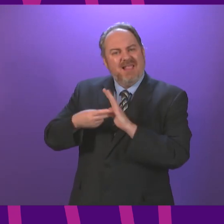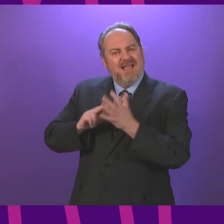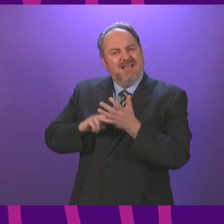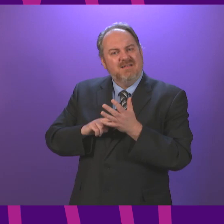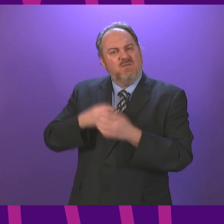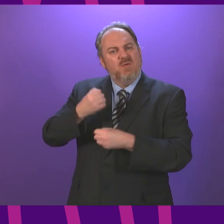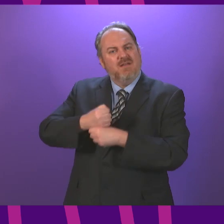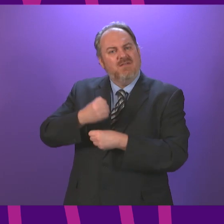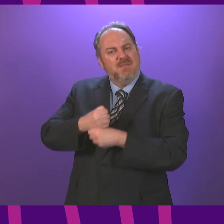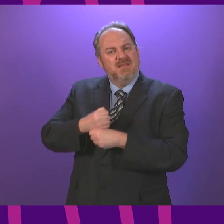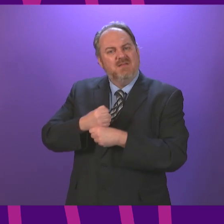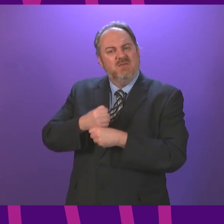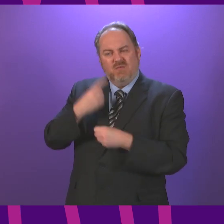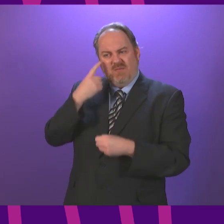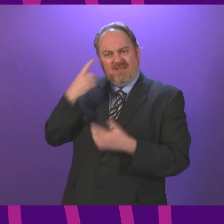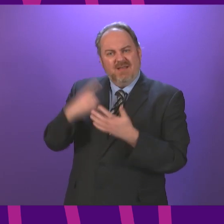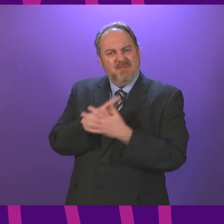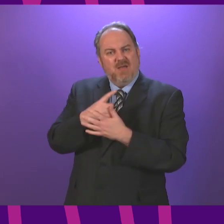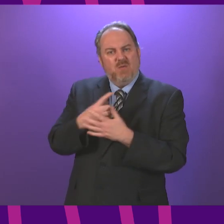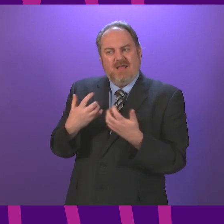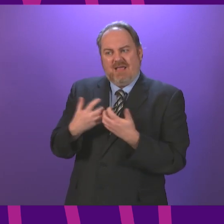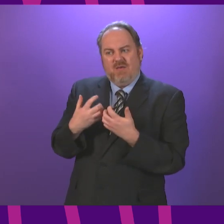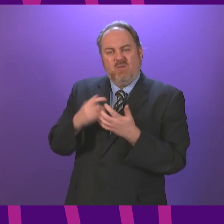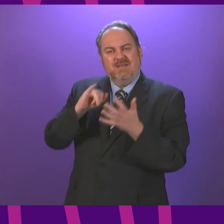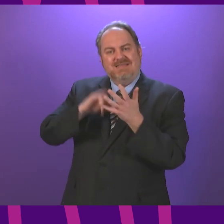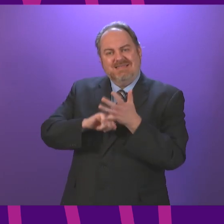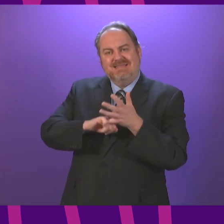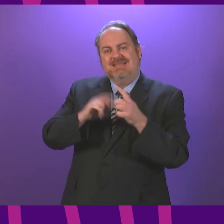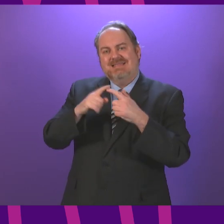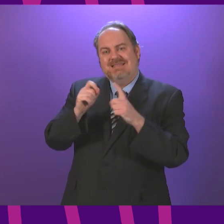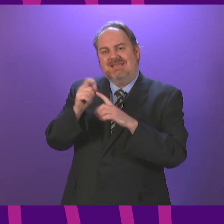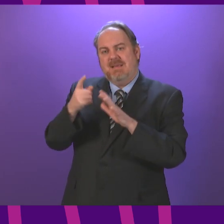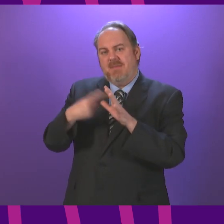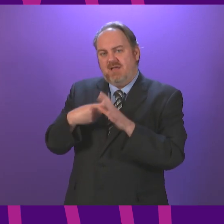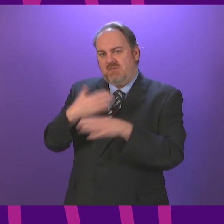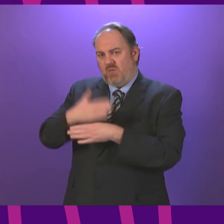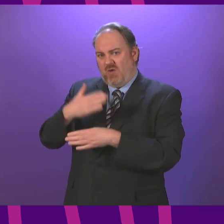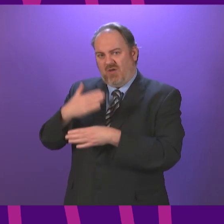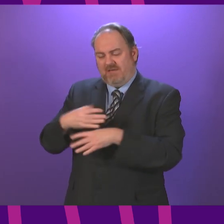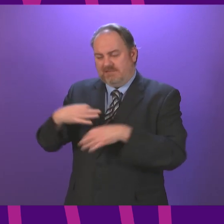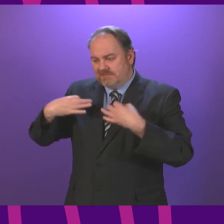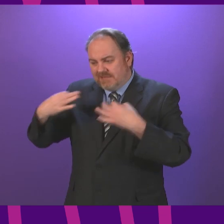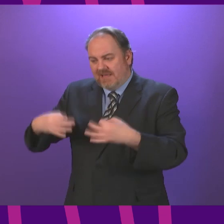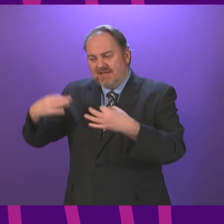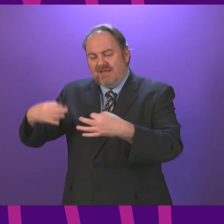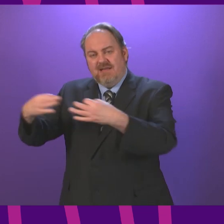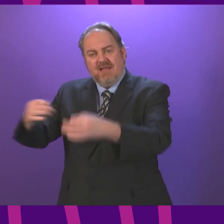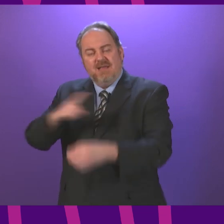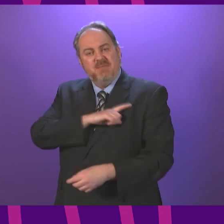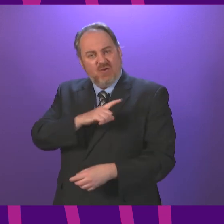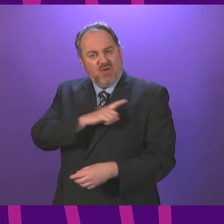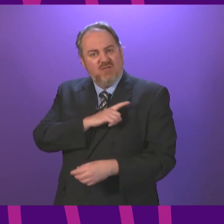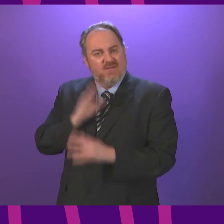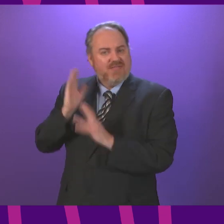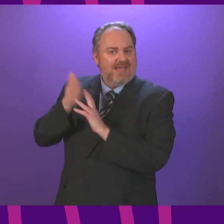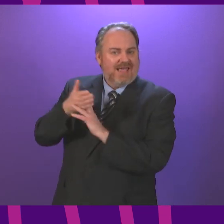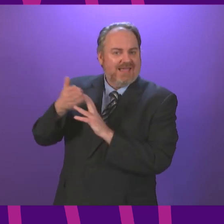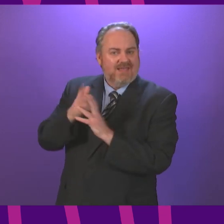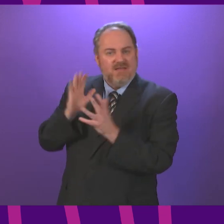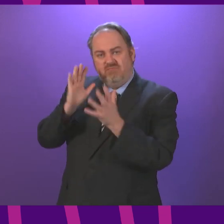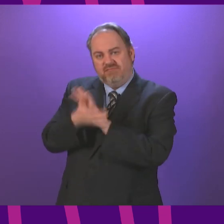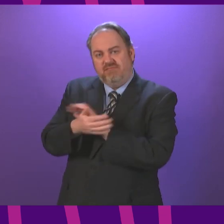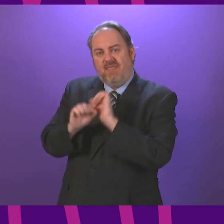had regarding the destruction experienced by CEPA, given the detrimental effect and delay this continues to cause for numerous projects?